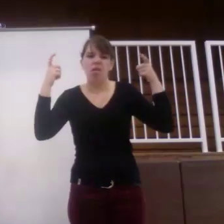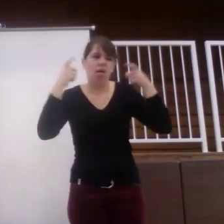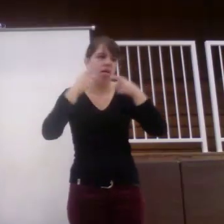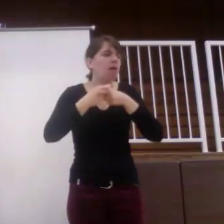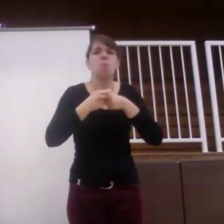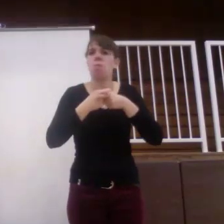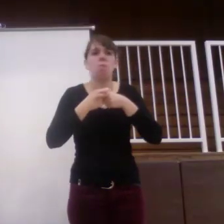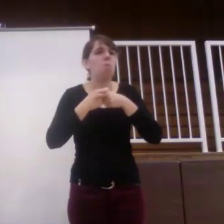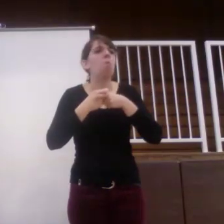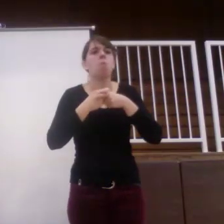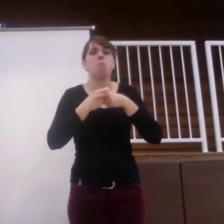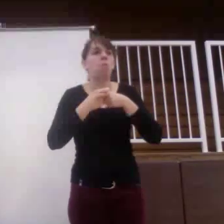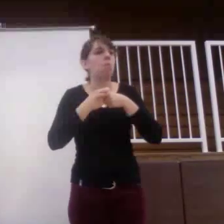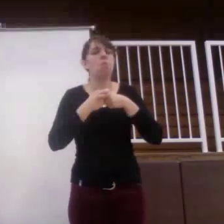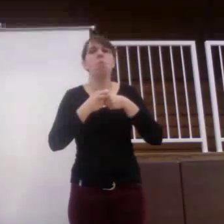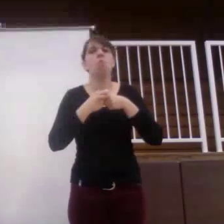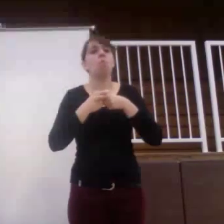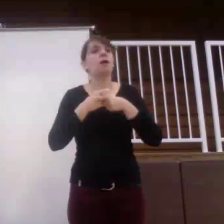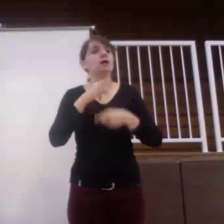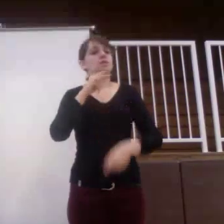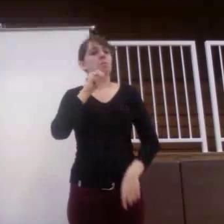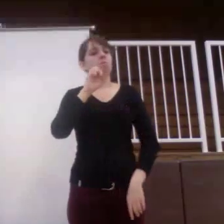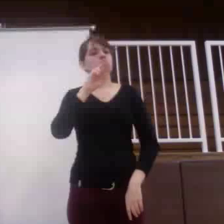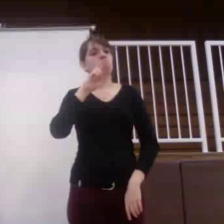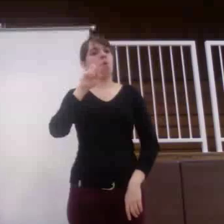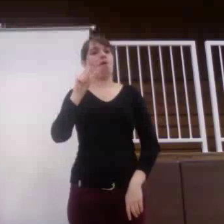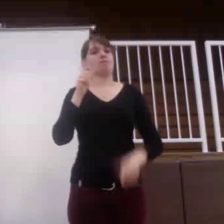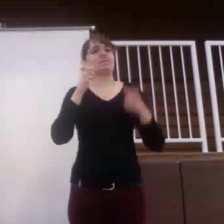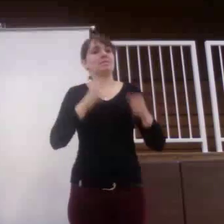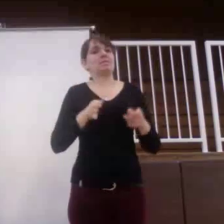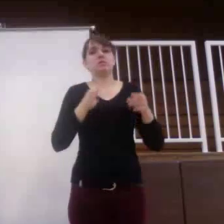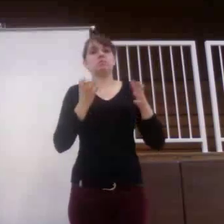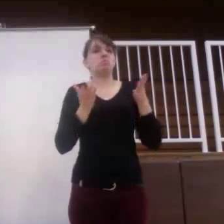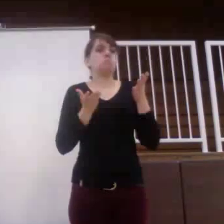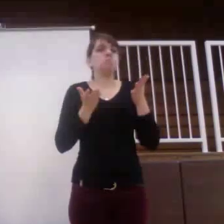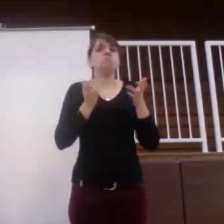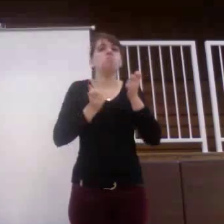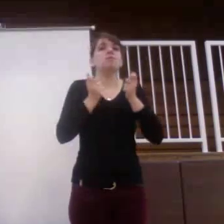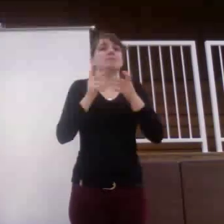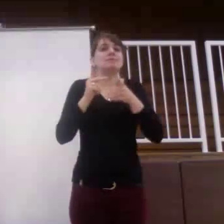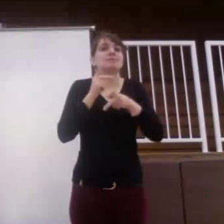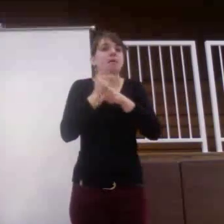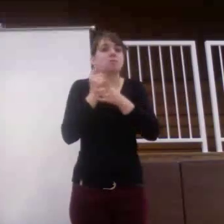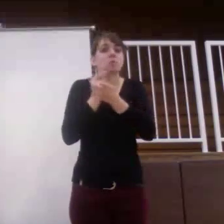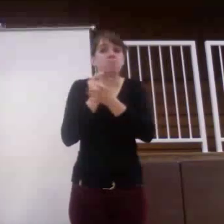It's an entirely moral decision.